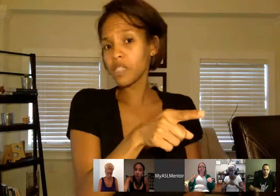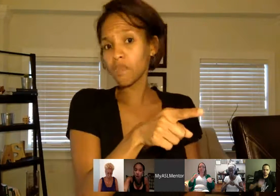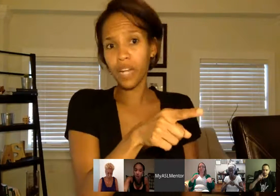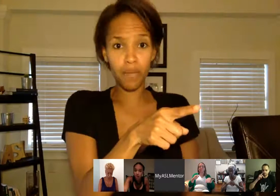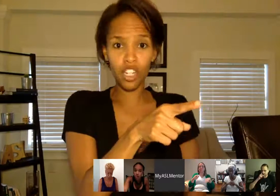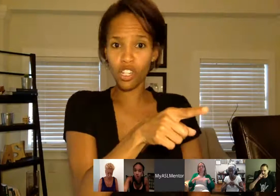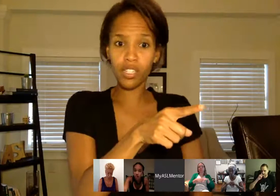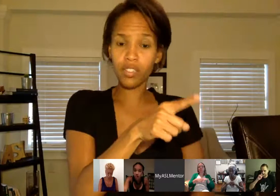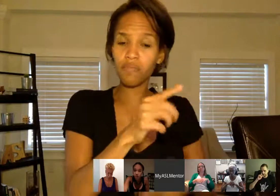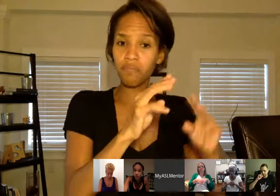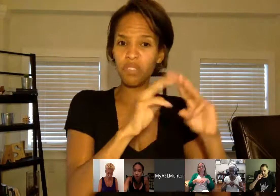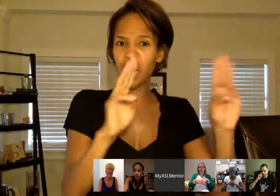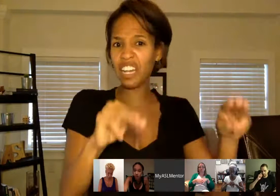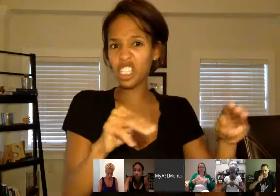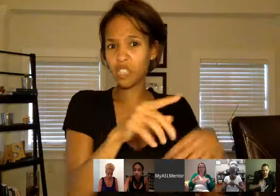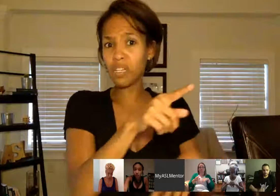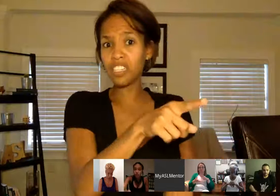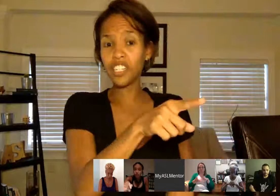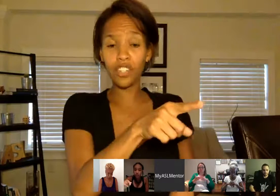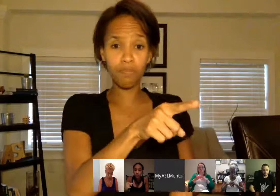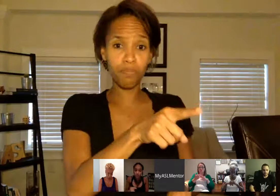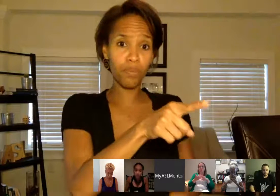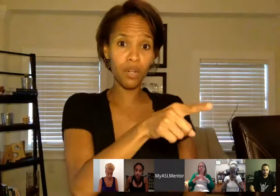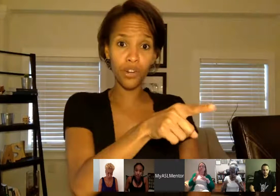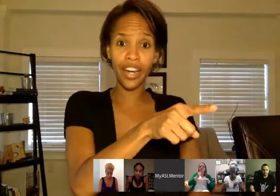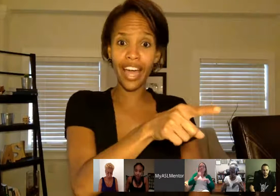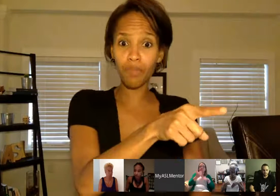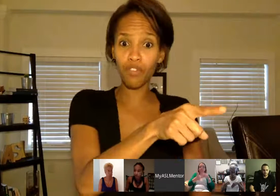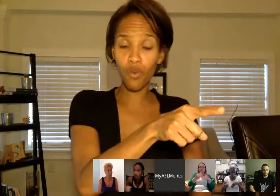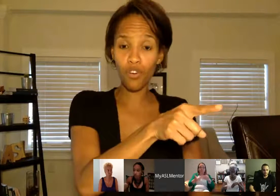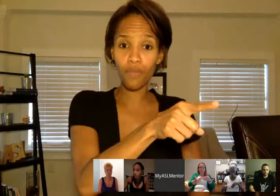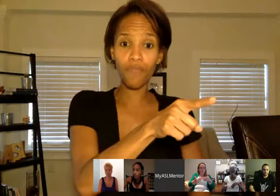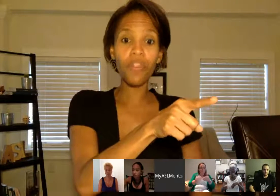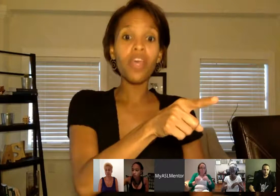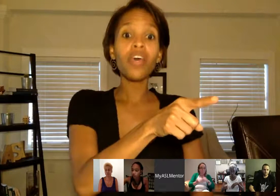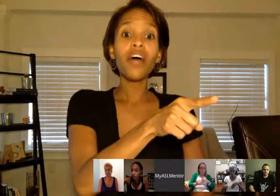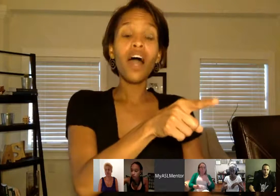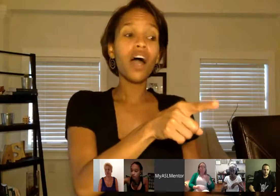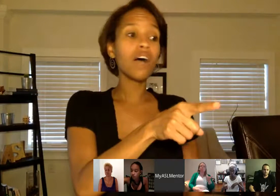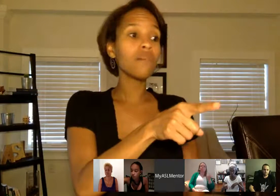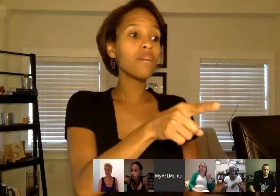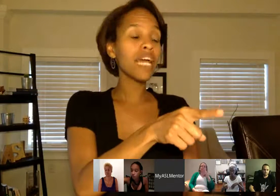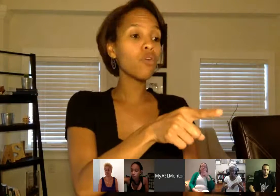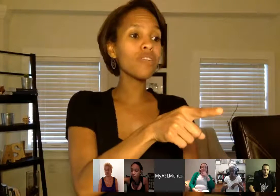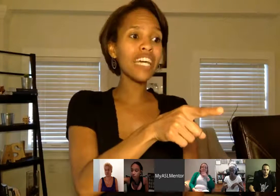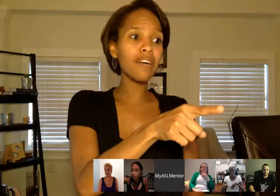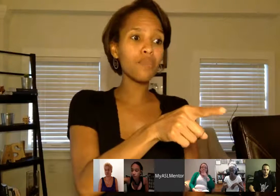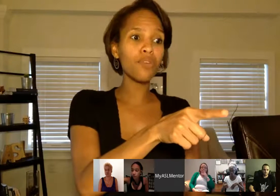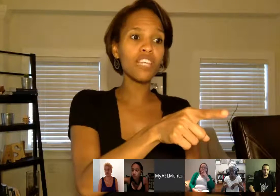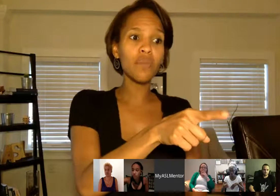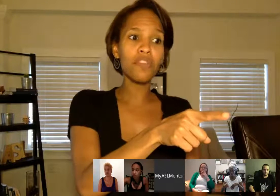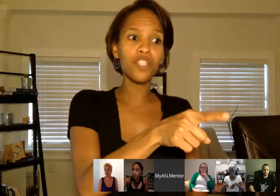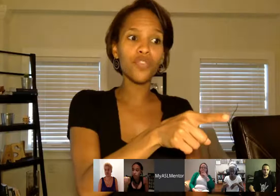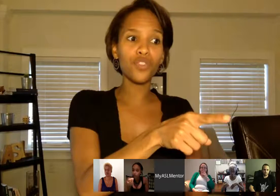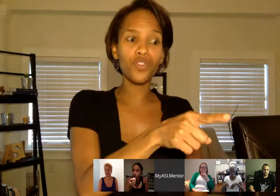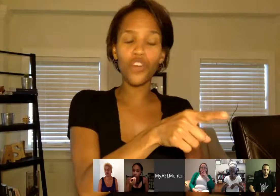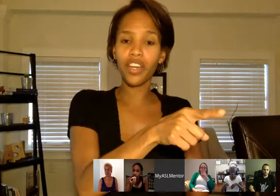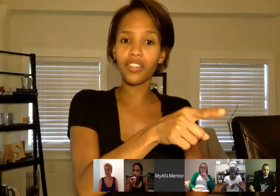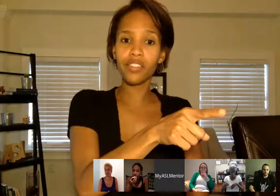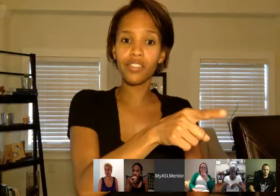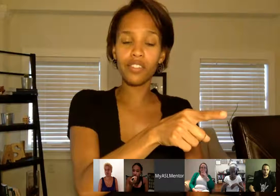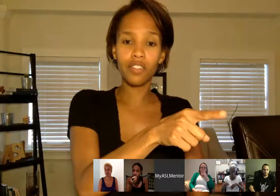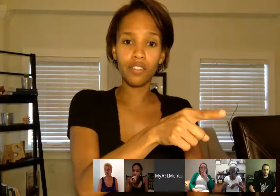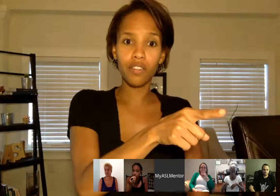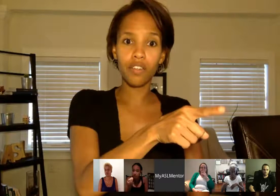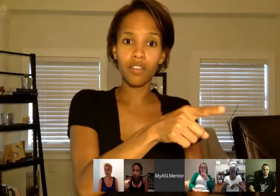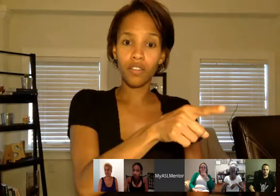in space, but I'm going to just sign it just to be clear and put it where I had it before. And what are we saying about the museum in this first